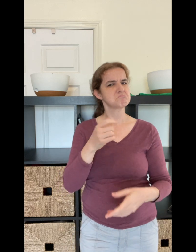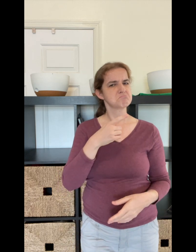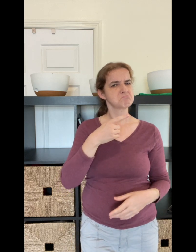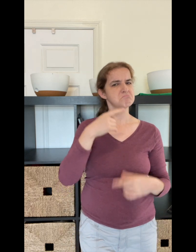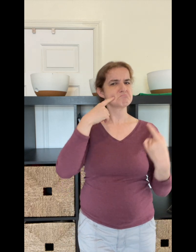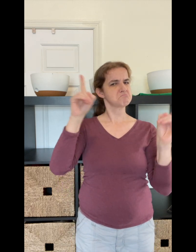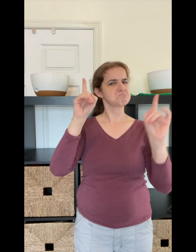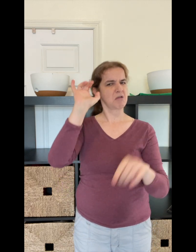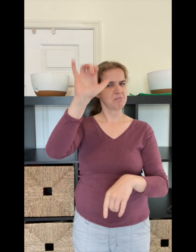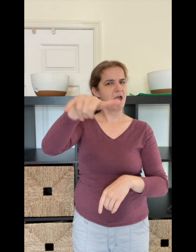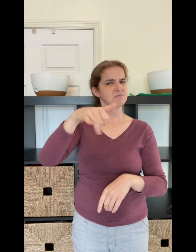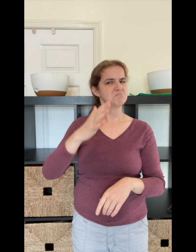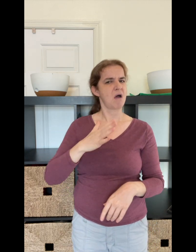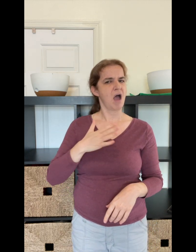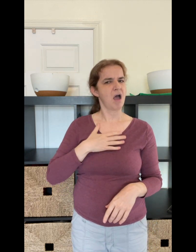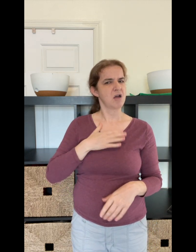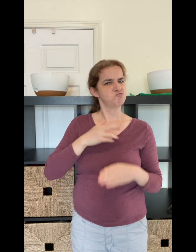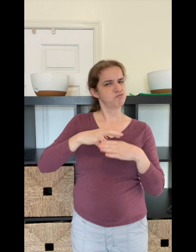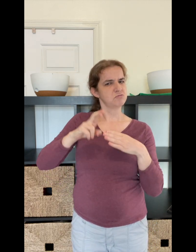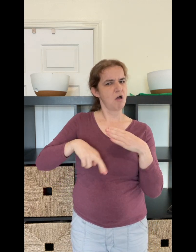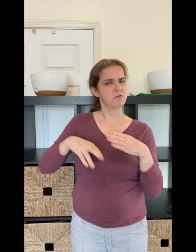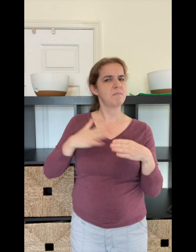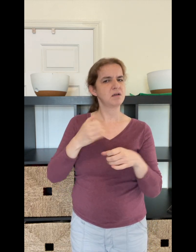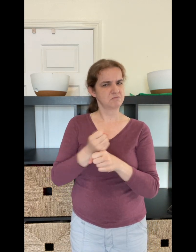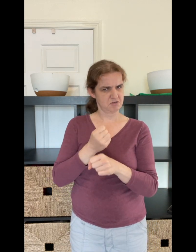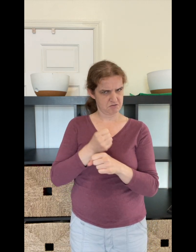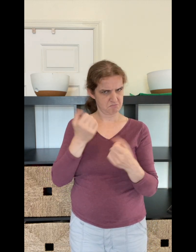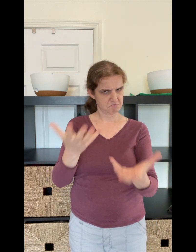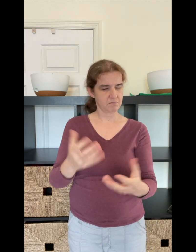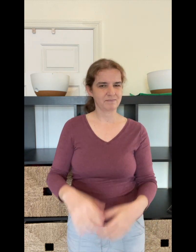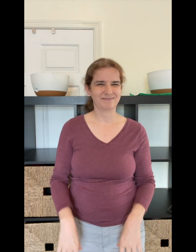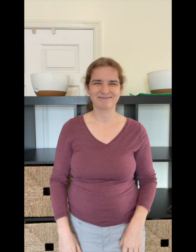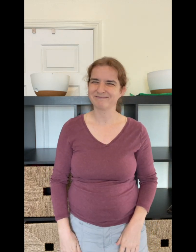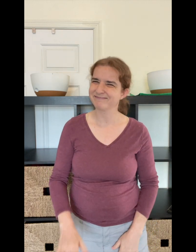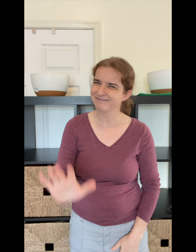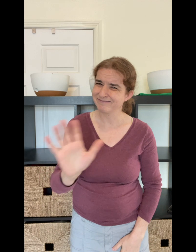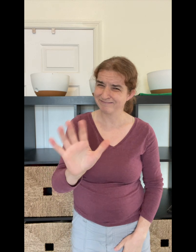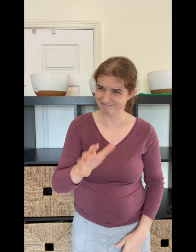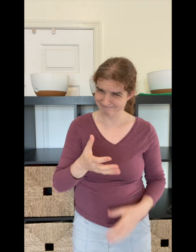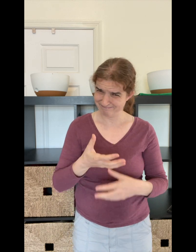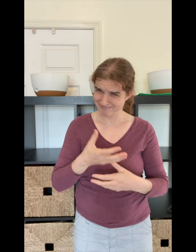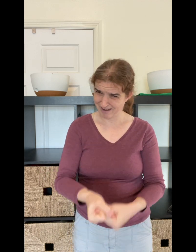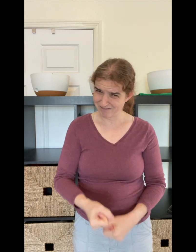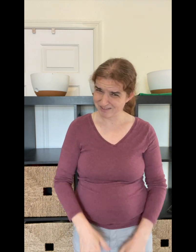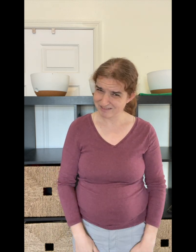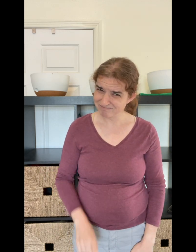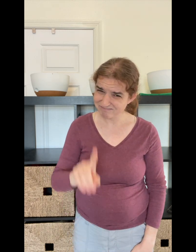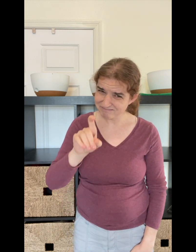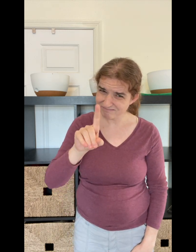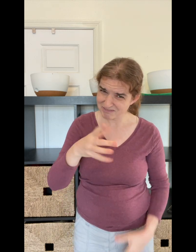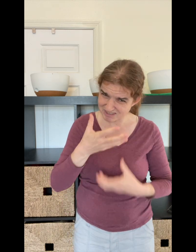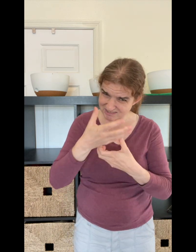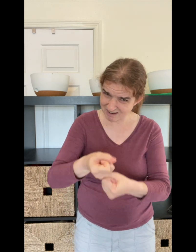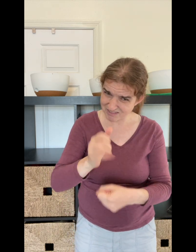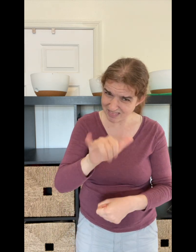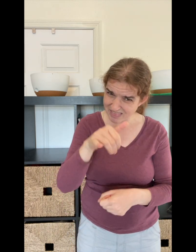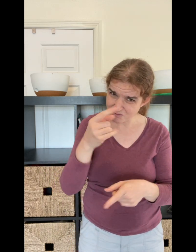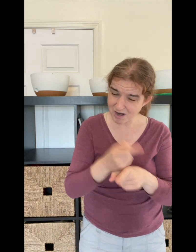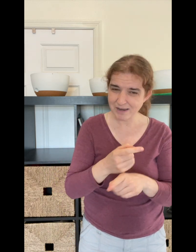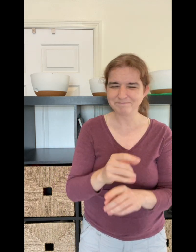Now I've got my mind made up here. I think I've been successful in my results. I think my statistics are right. Wait, are you confident? are you really